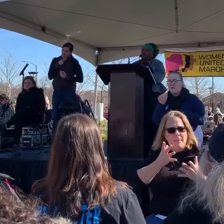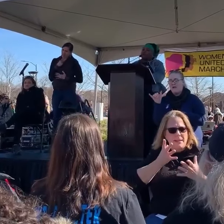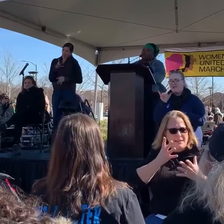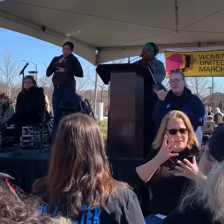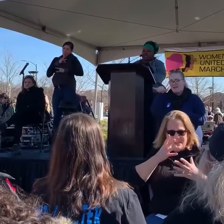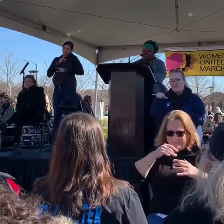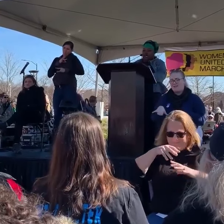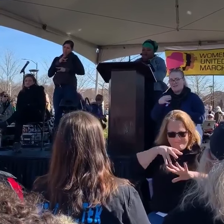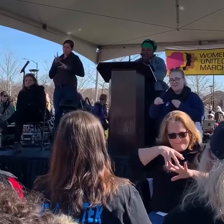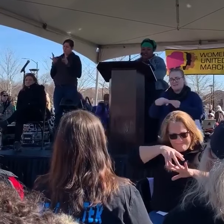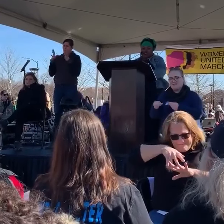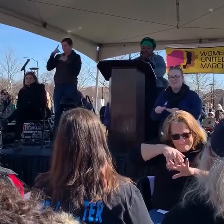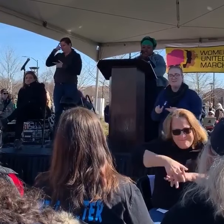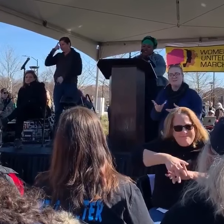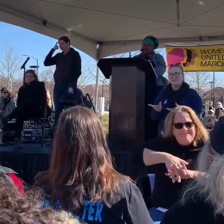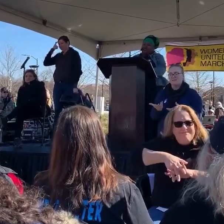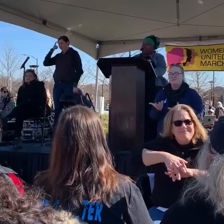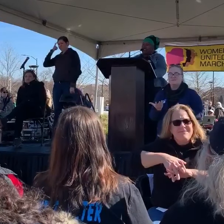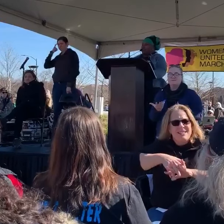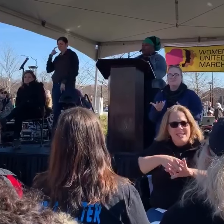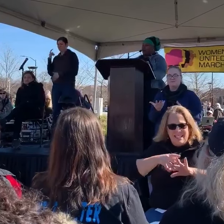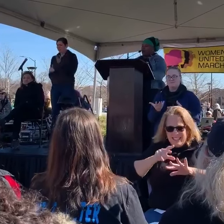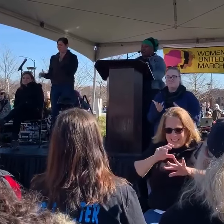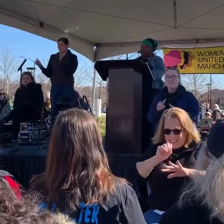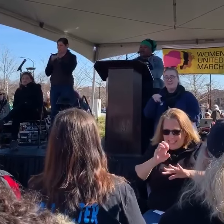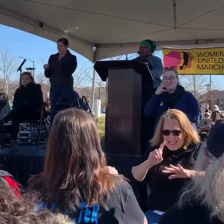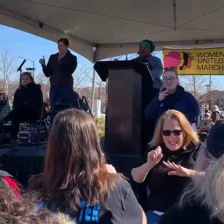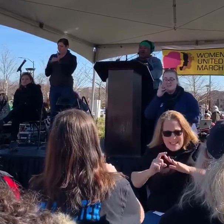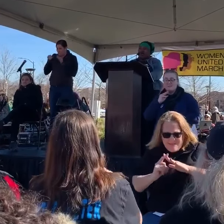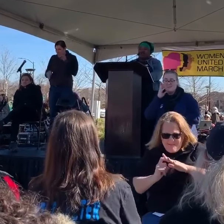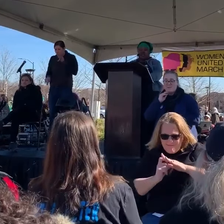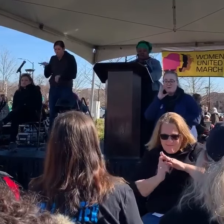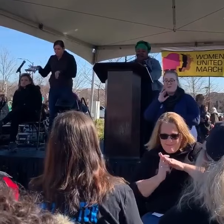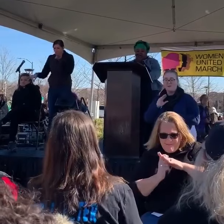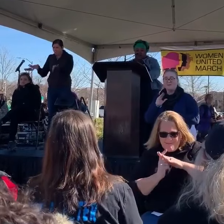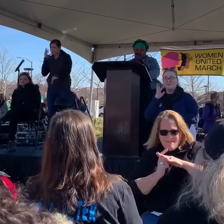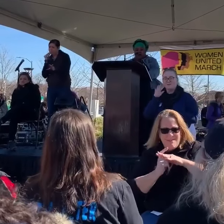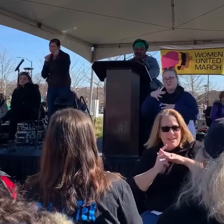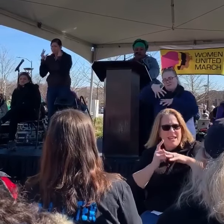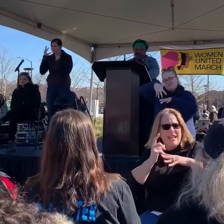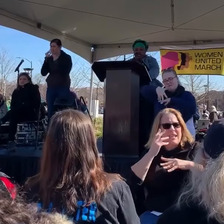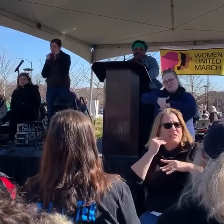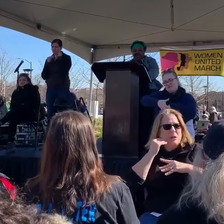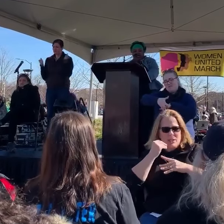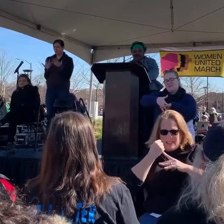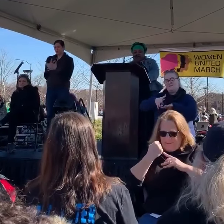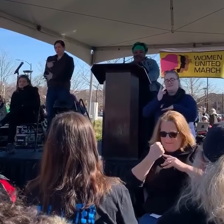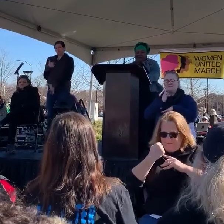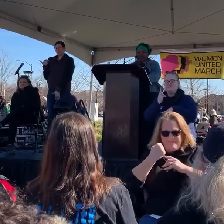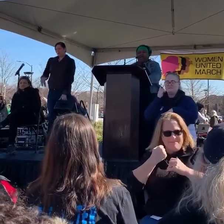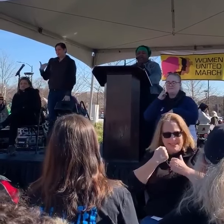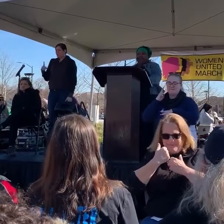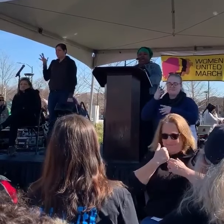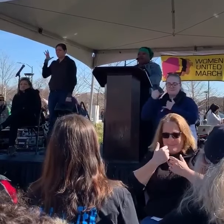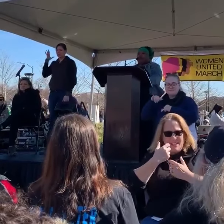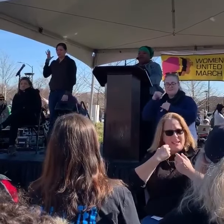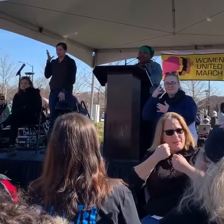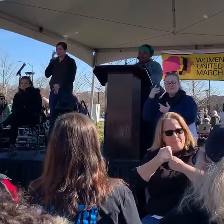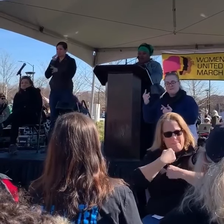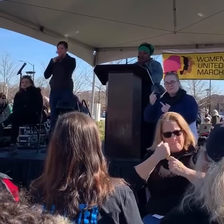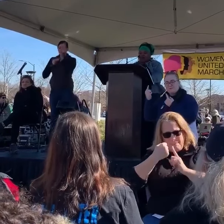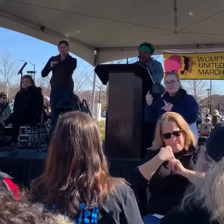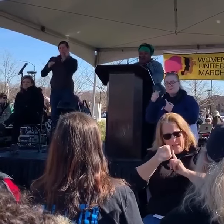this reproduces, plant seeds, and these experiences are haunting me. Staring back at me every